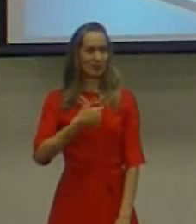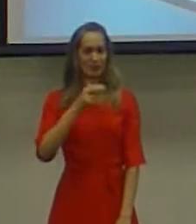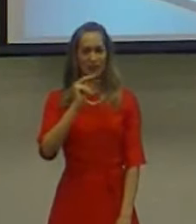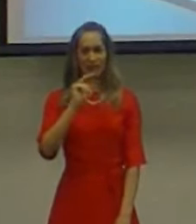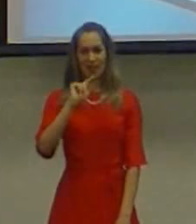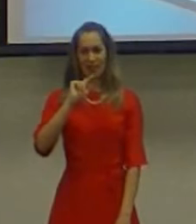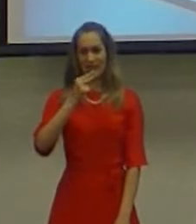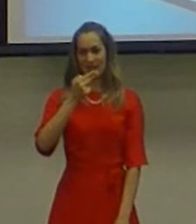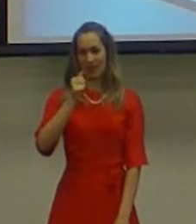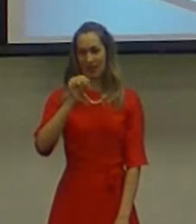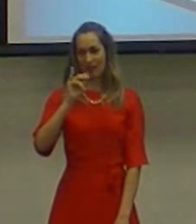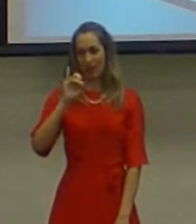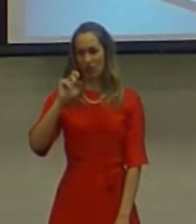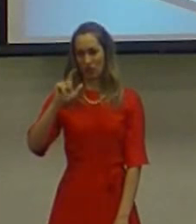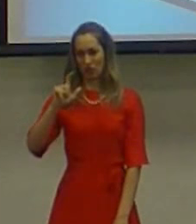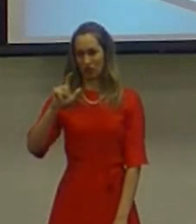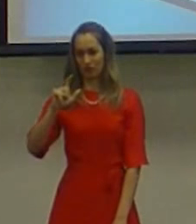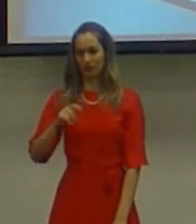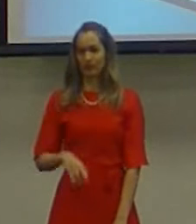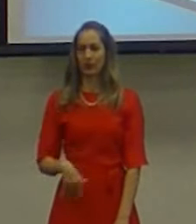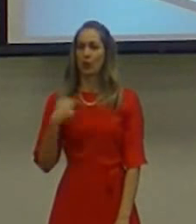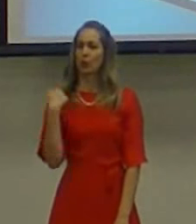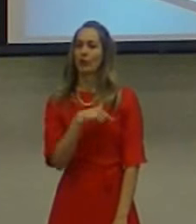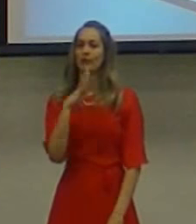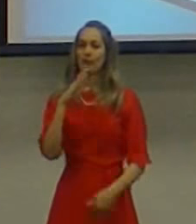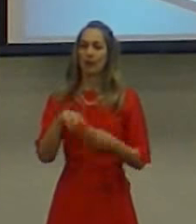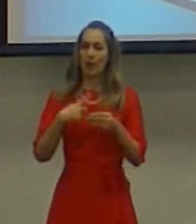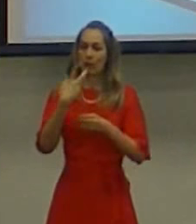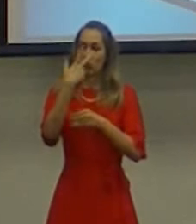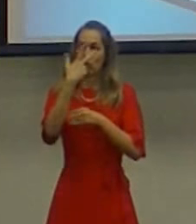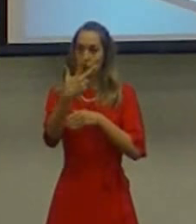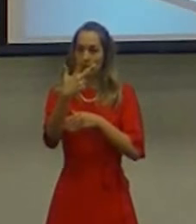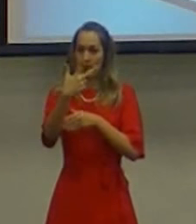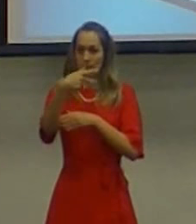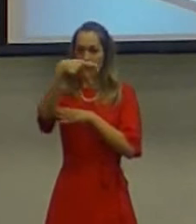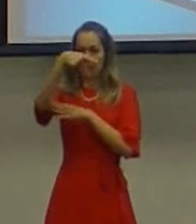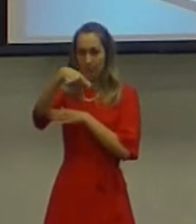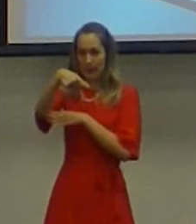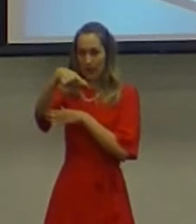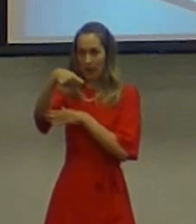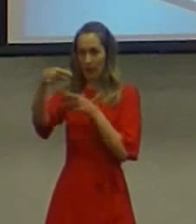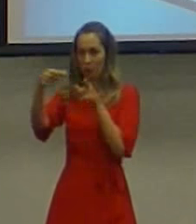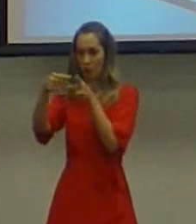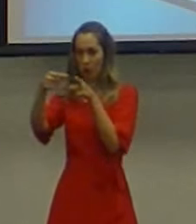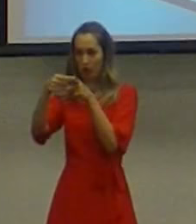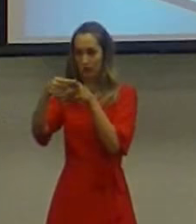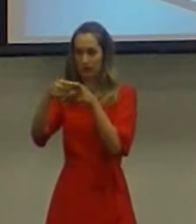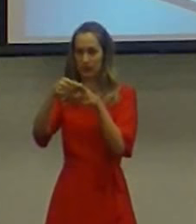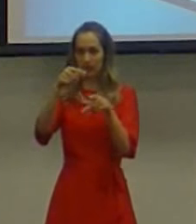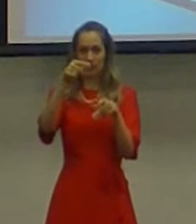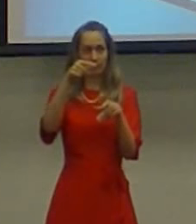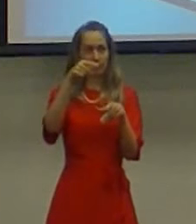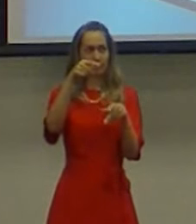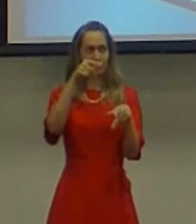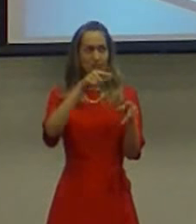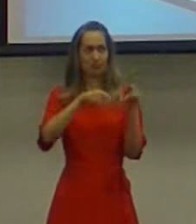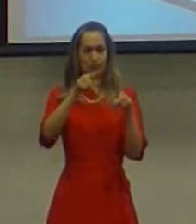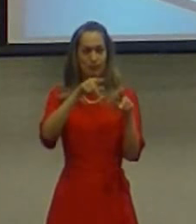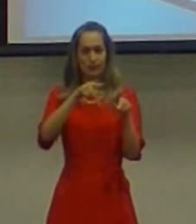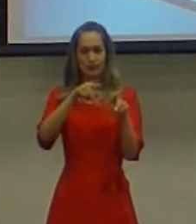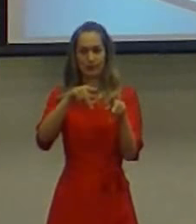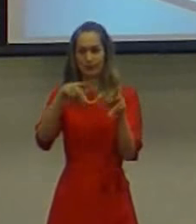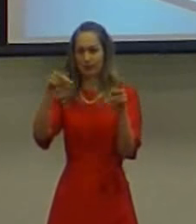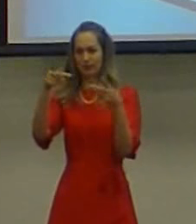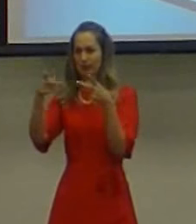Nathaniel. We talk about 3 P words: people, places, and purpose. That's kind of how we refine and remember what we're all about. So I'm going to ask